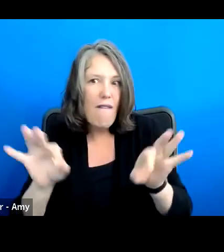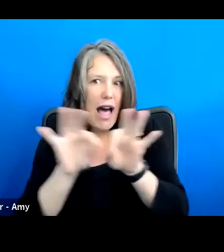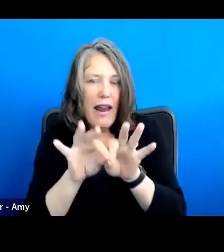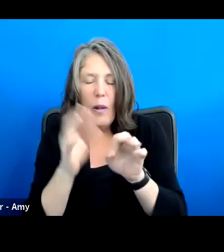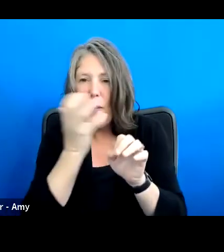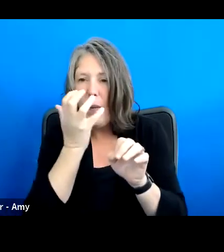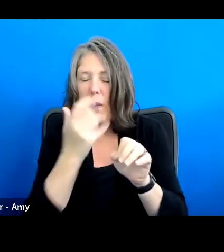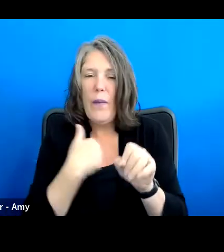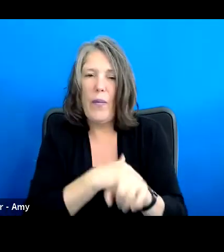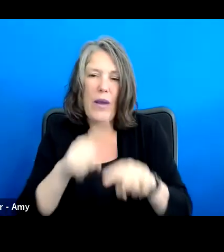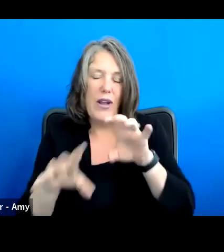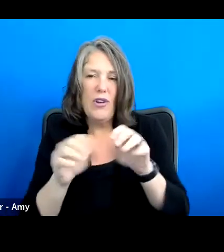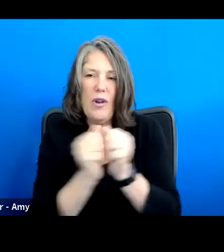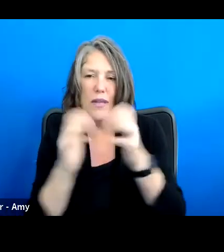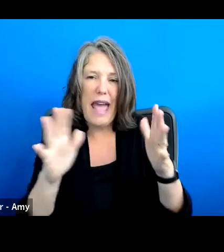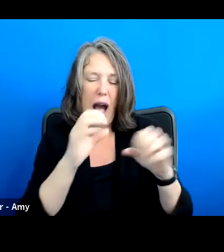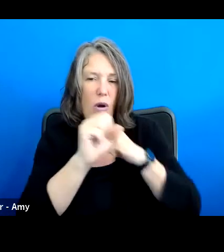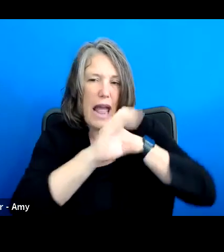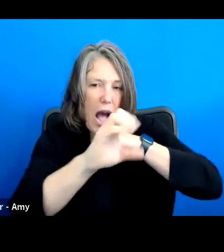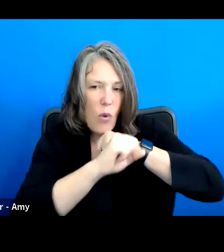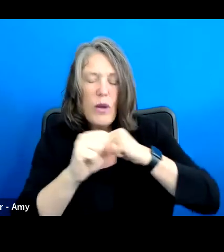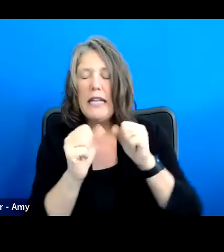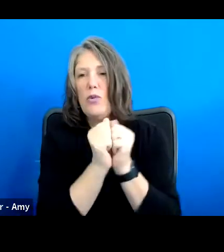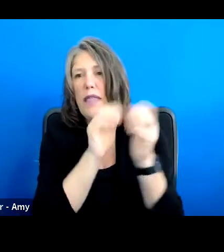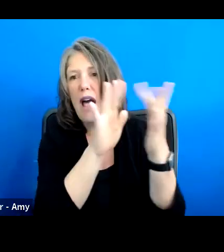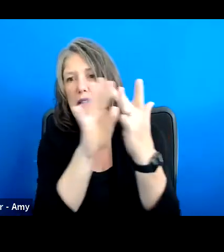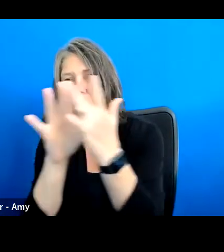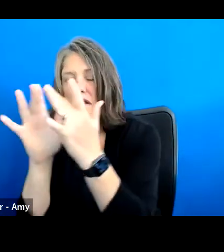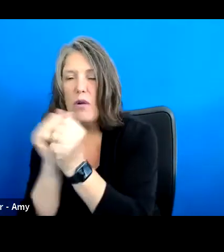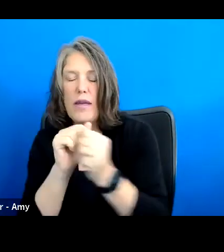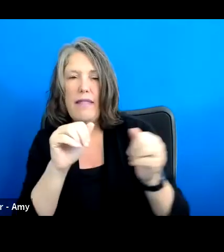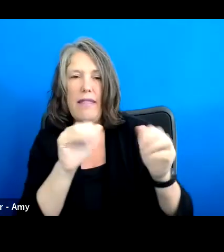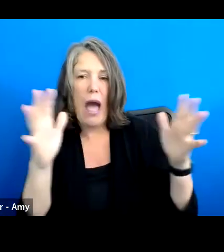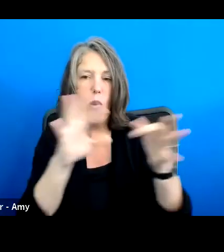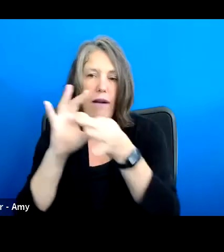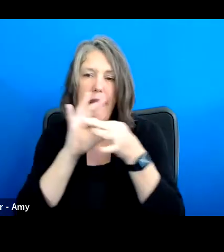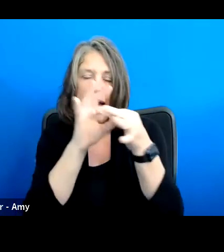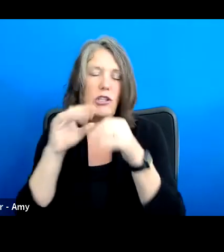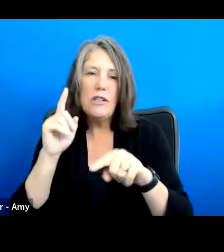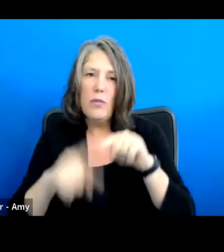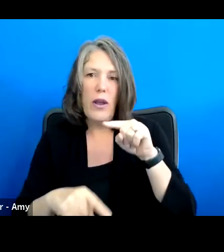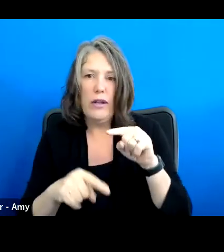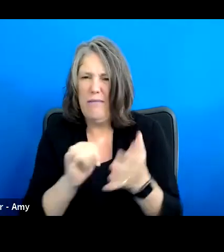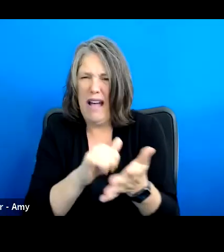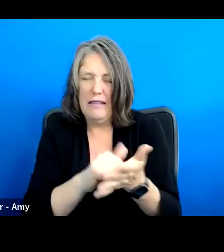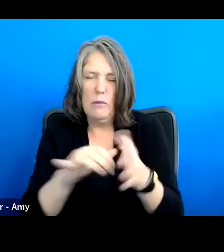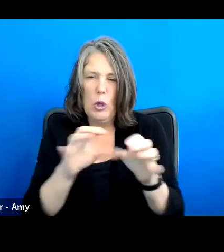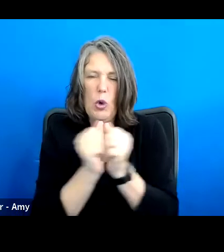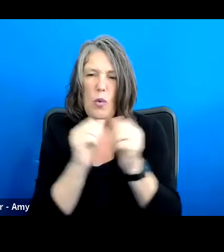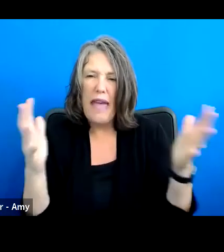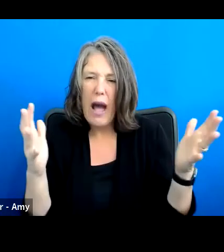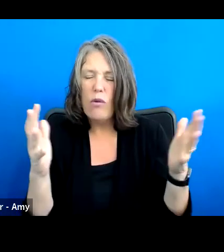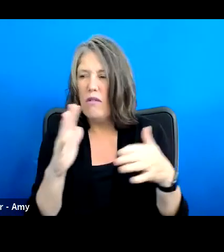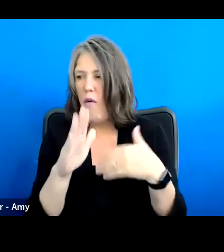without all of this outreach. We could not have done that without all of these connections. We could not have done that without all of